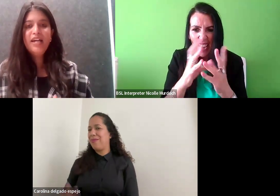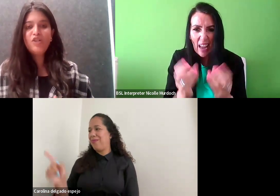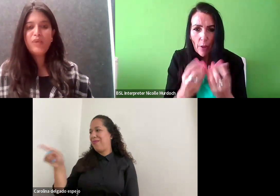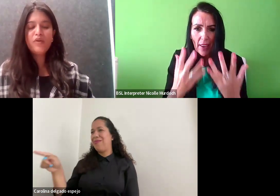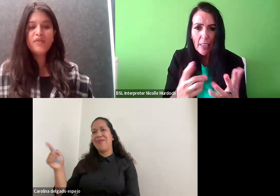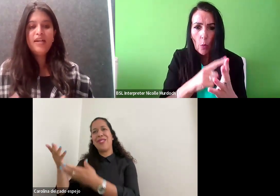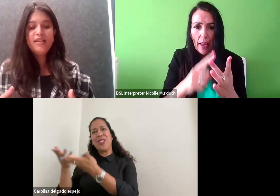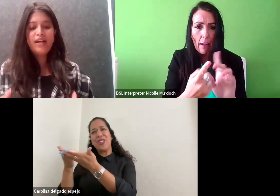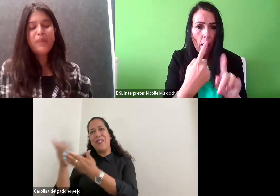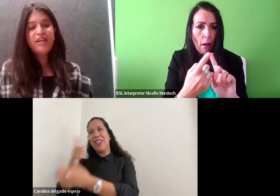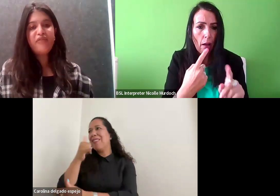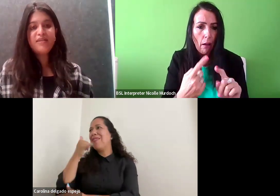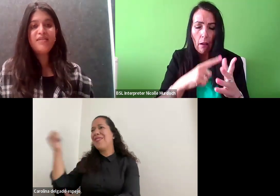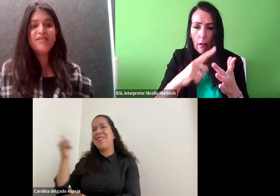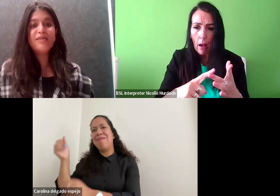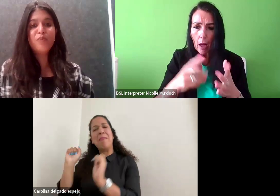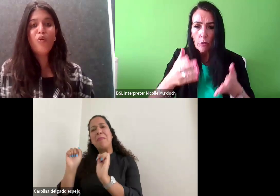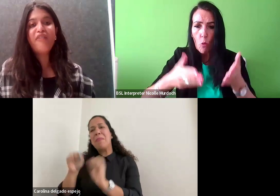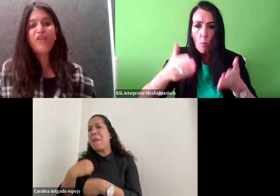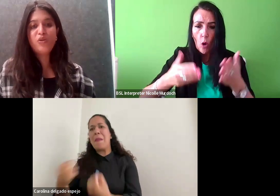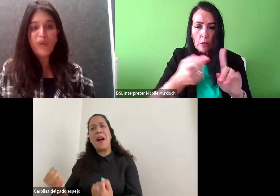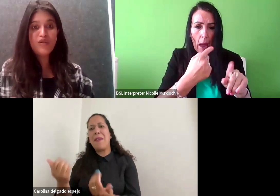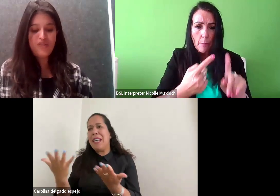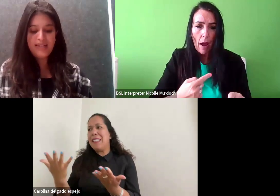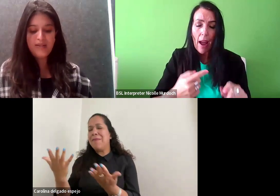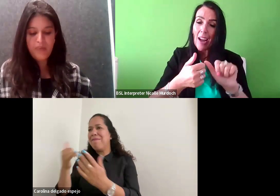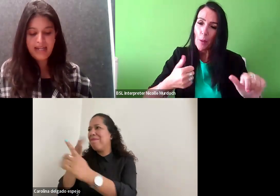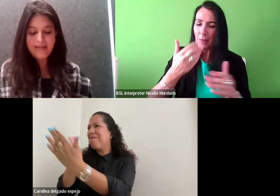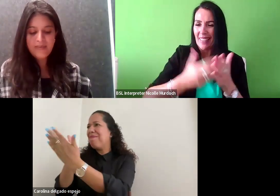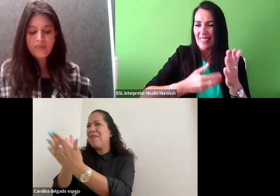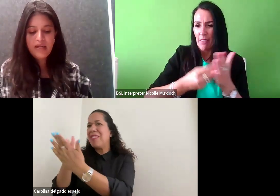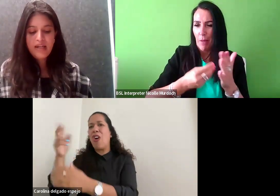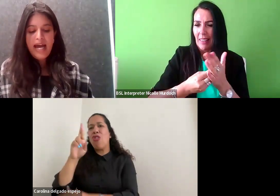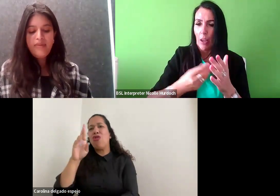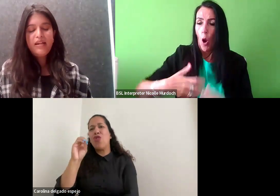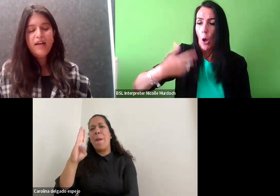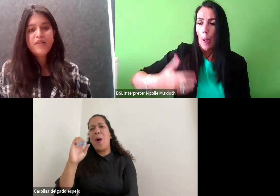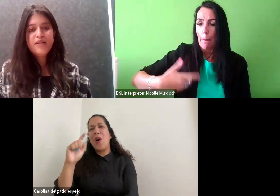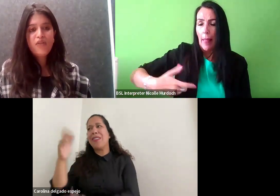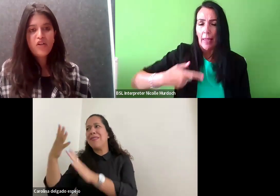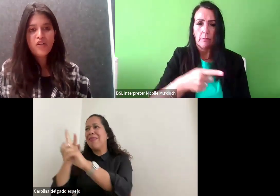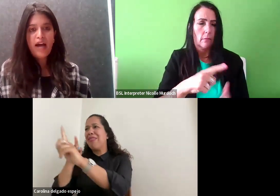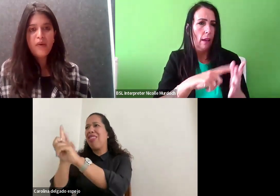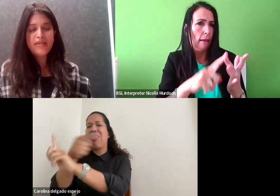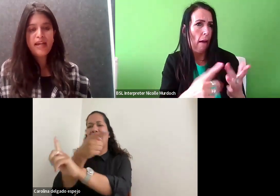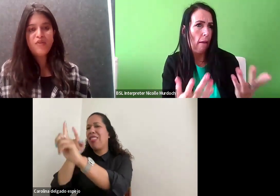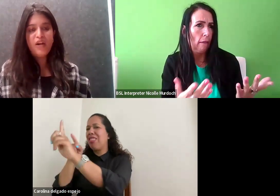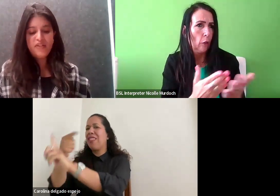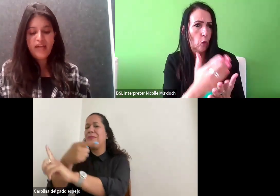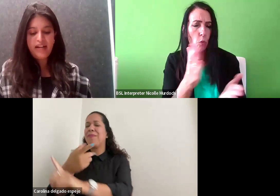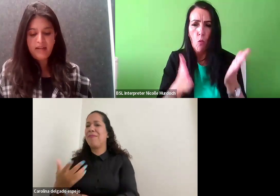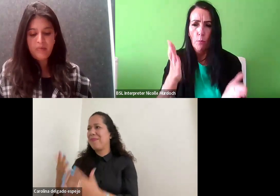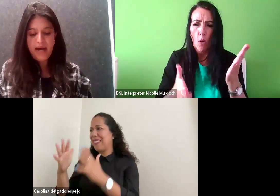place, just because the company feels that this is the more efficient way to address complaints. And then the last consideration I would say